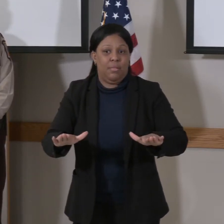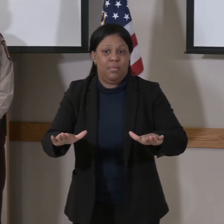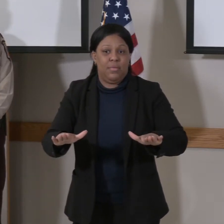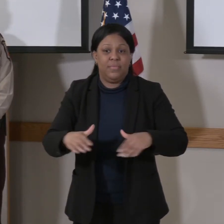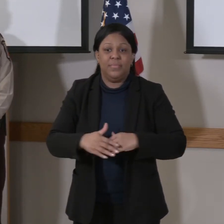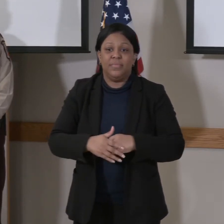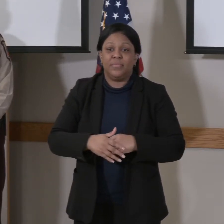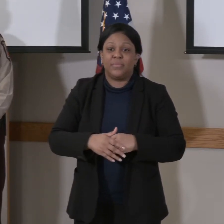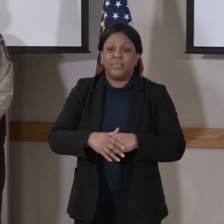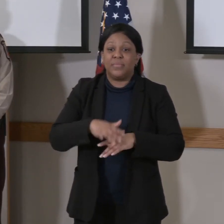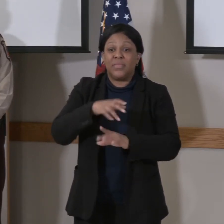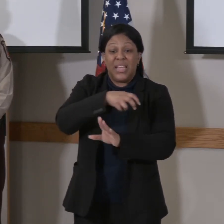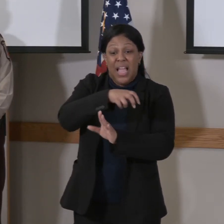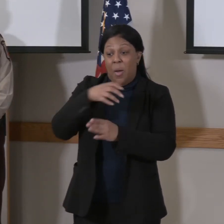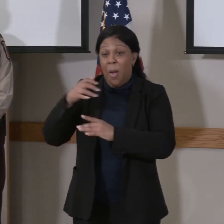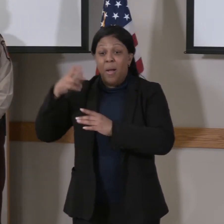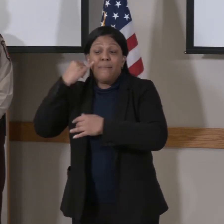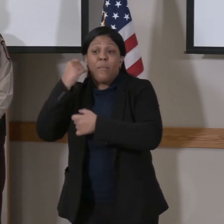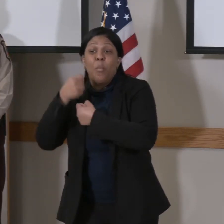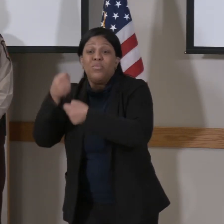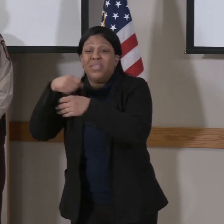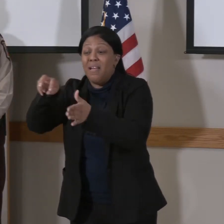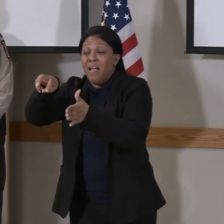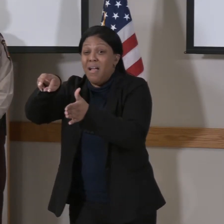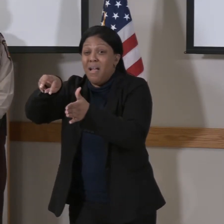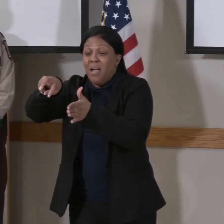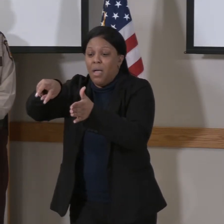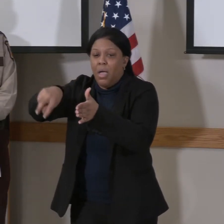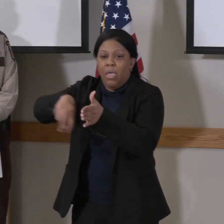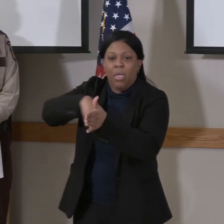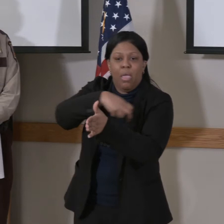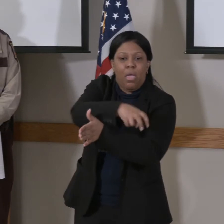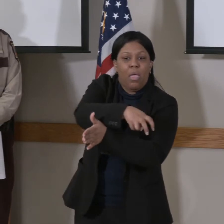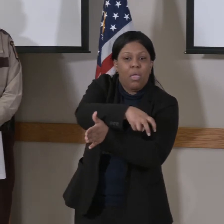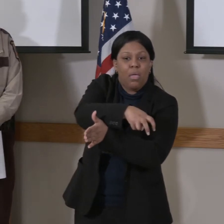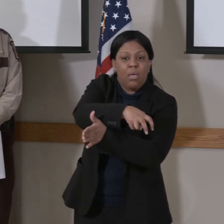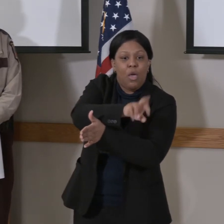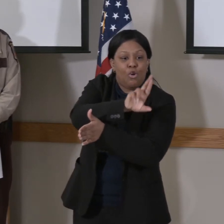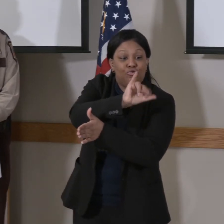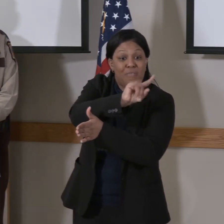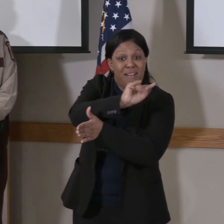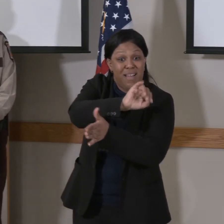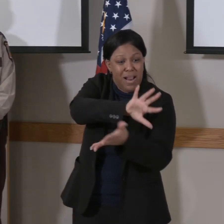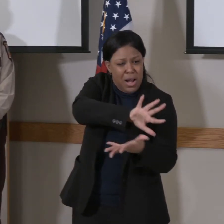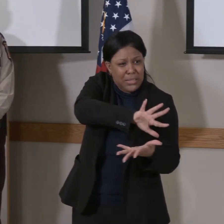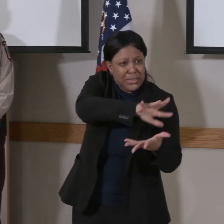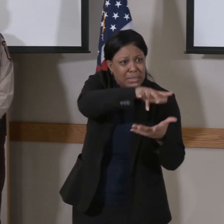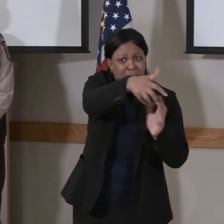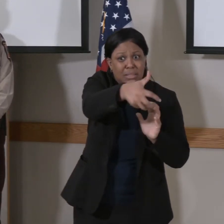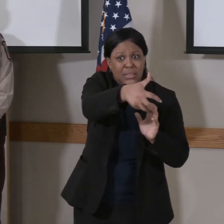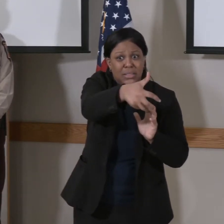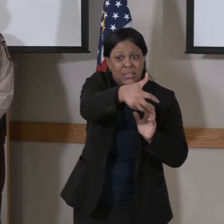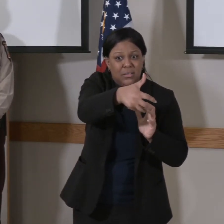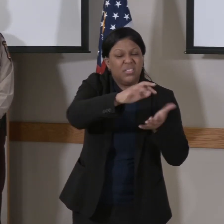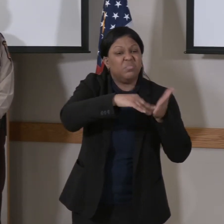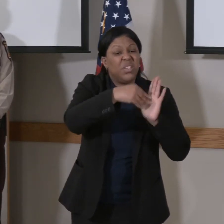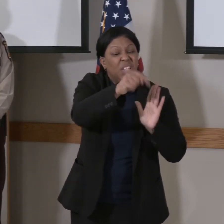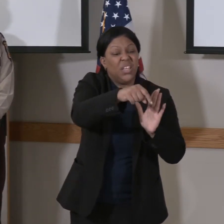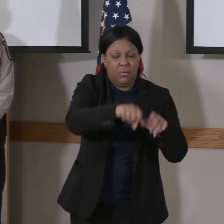from protest to riot is when you break the law. So if you don't break the law and you are peaceful, you can stand on our